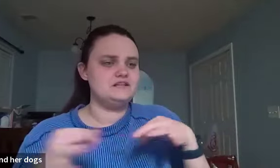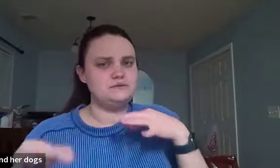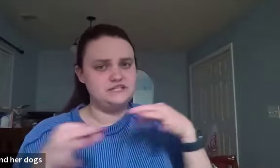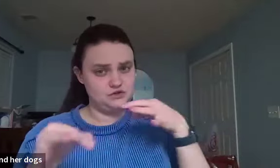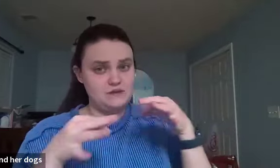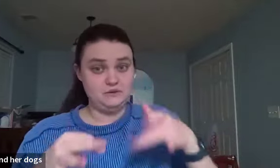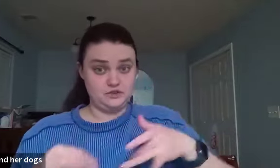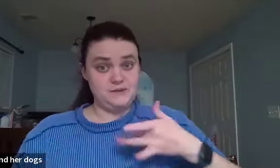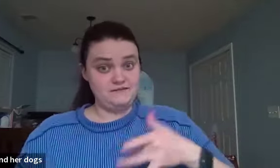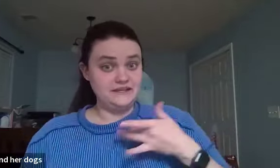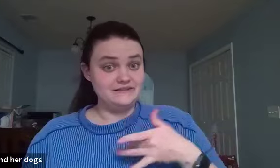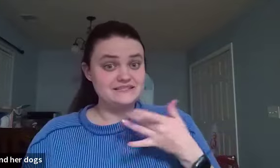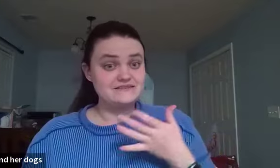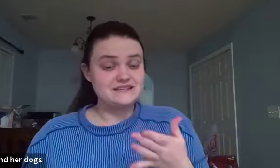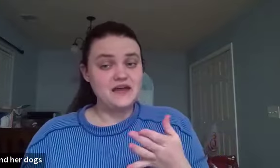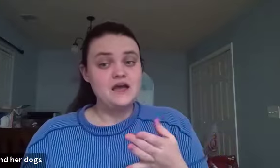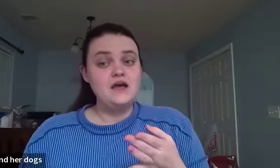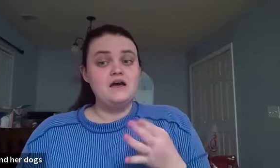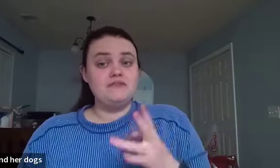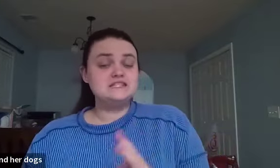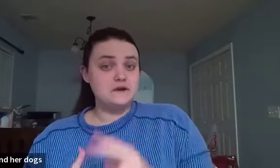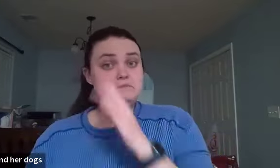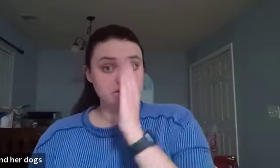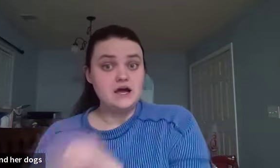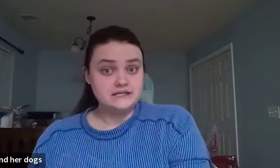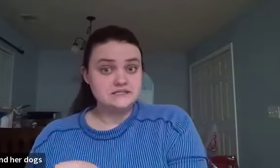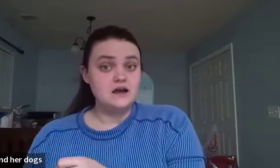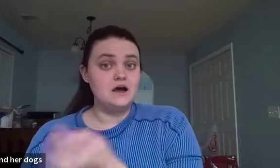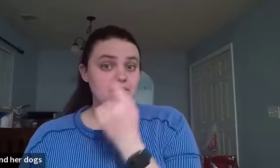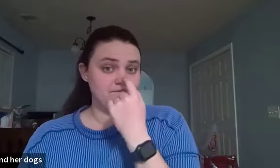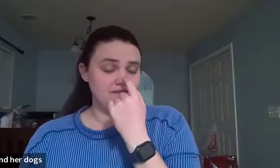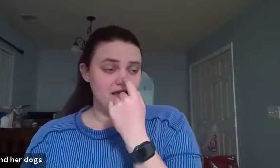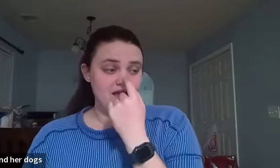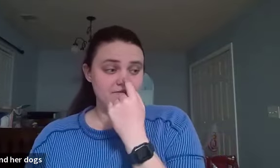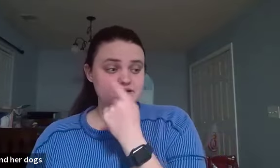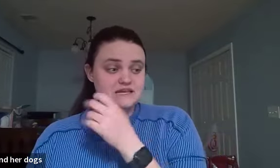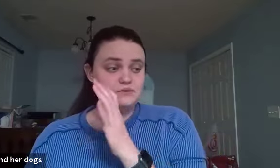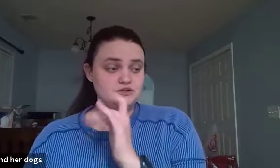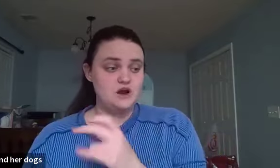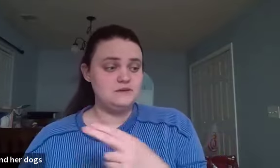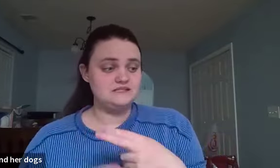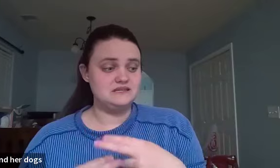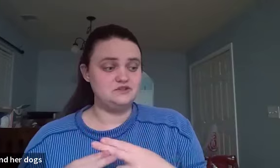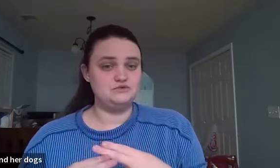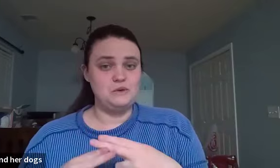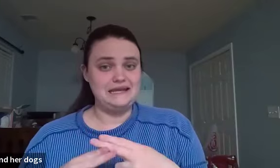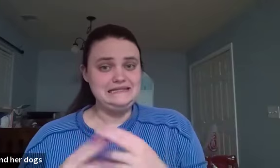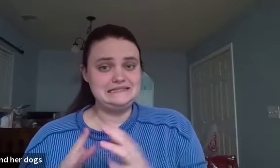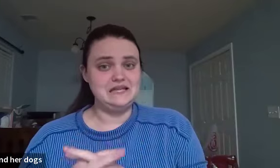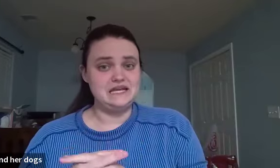class where we describe like we're talking about feelings and things like that. It's very blunt. Like for example, when you're talking about someone's weight, like